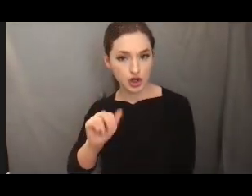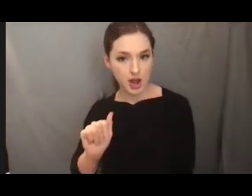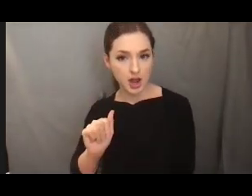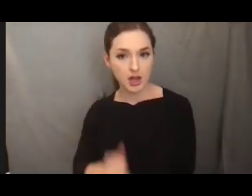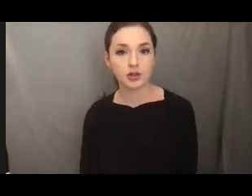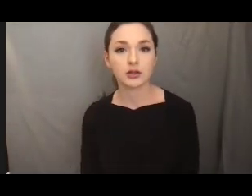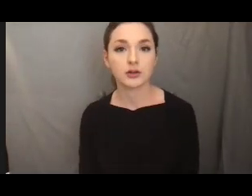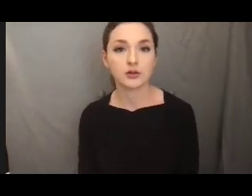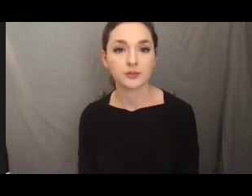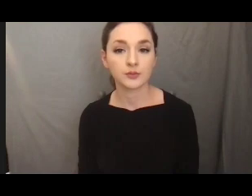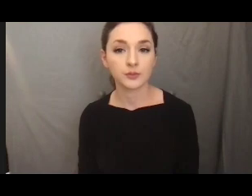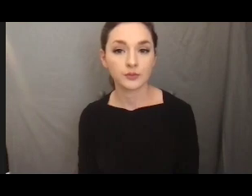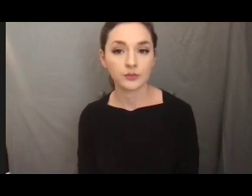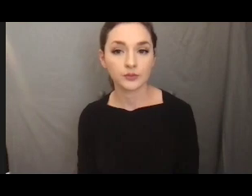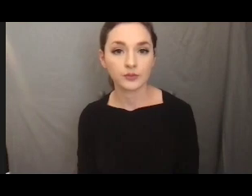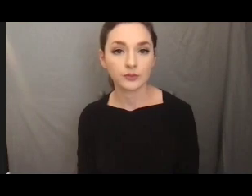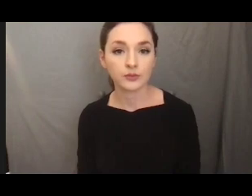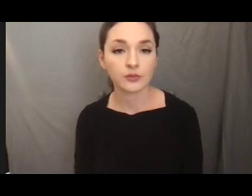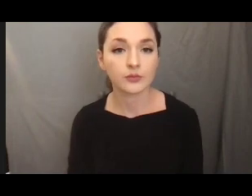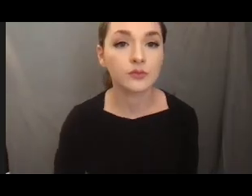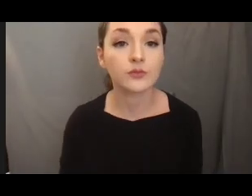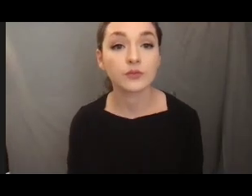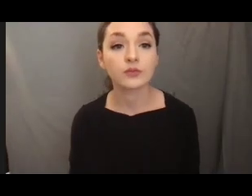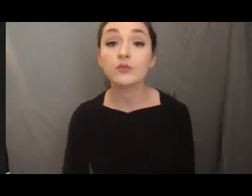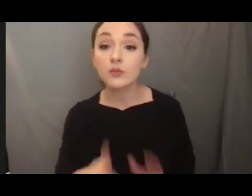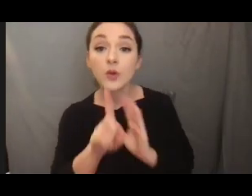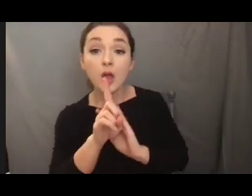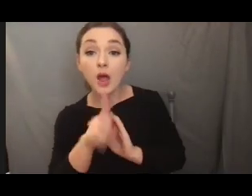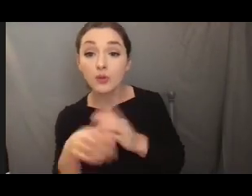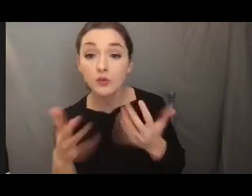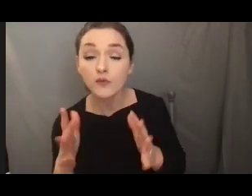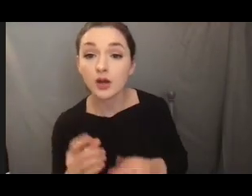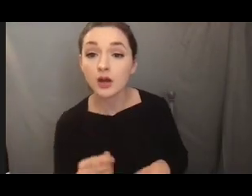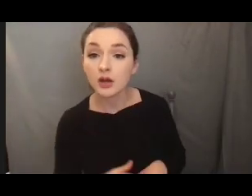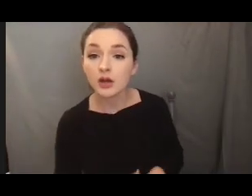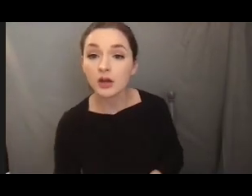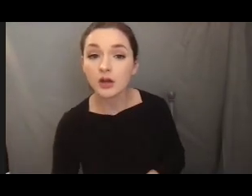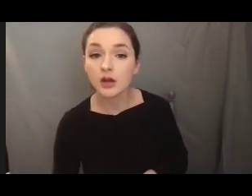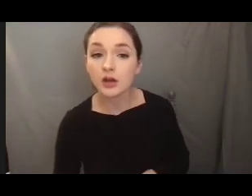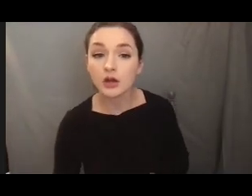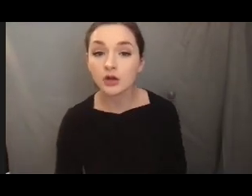What's your question? You're already unmuted. You're good to go, Archer.